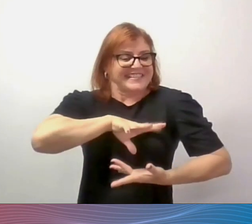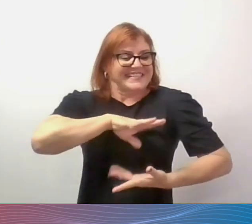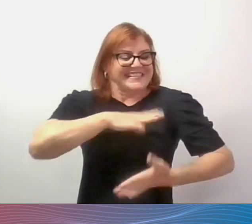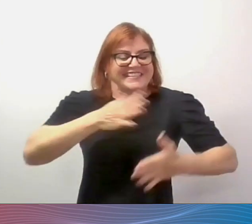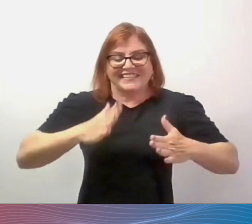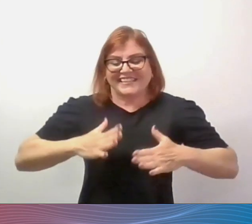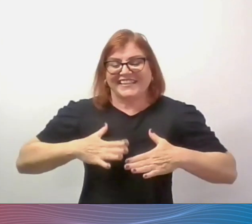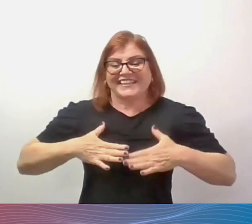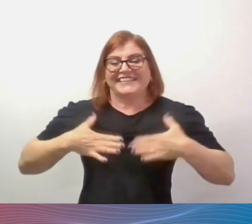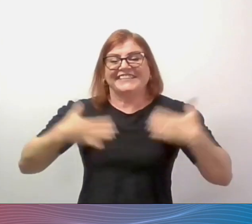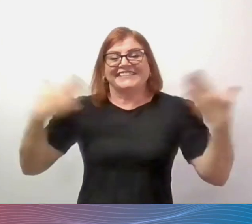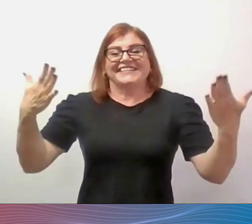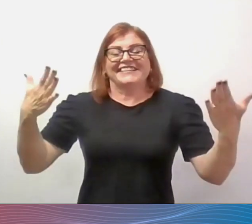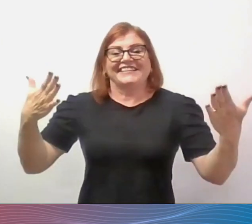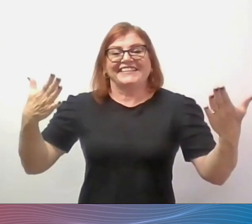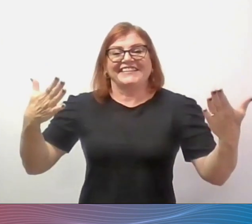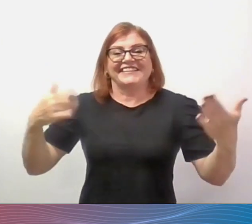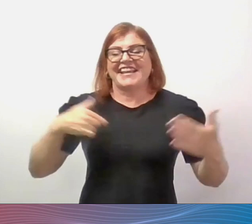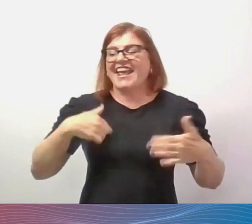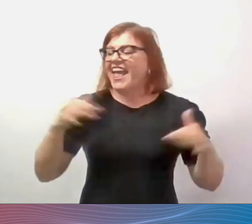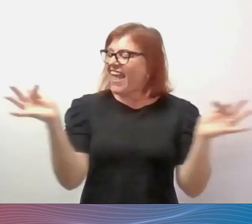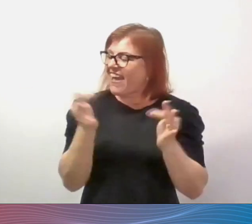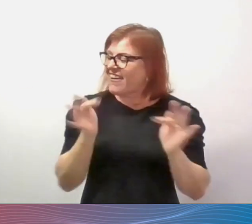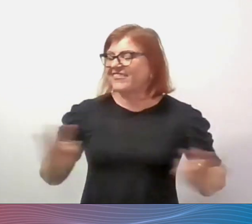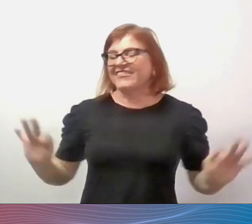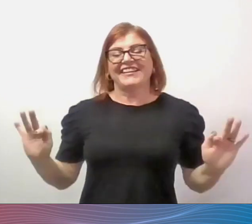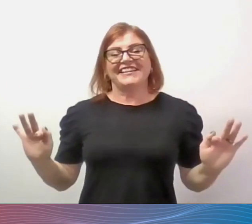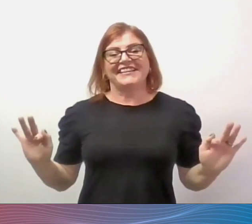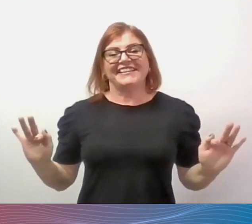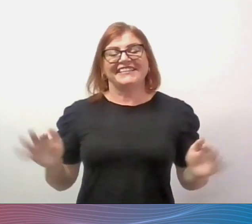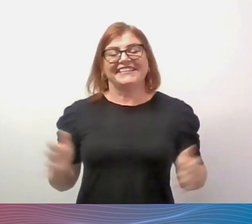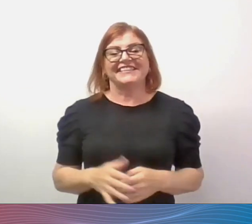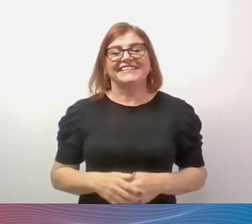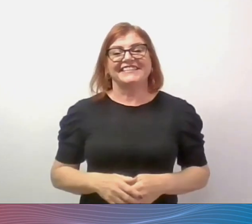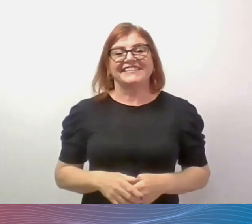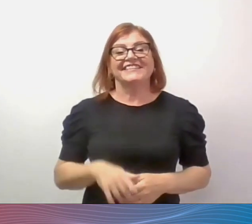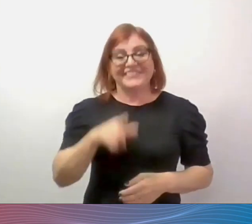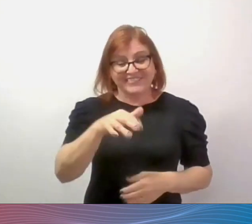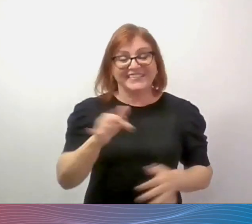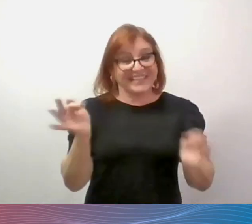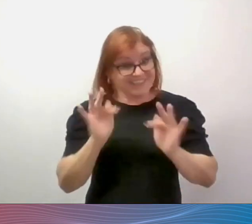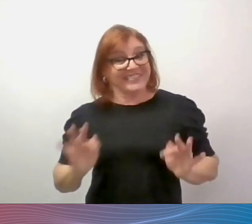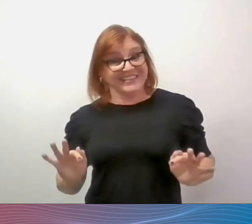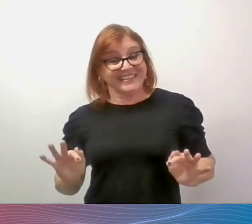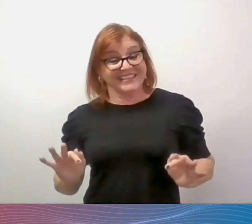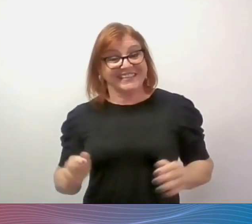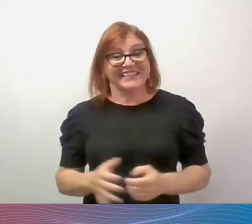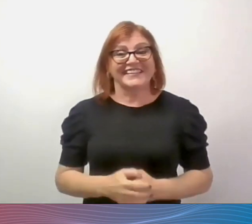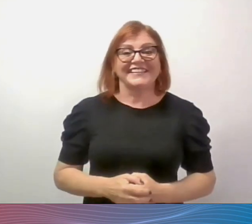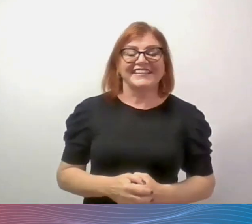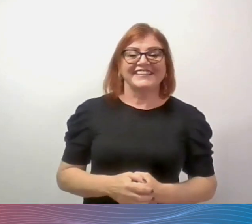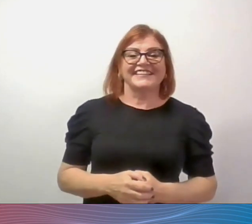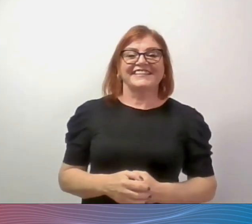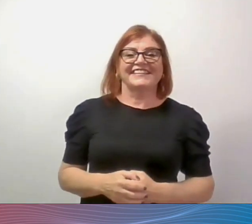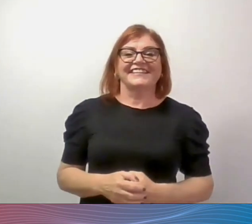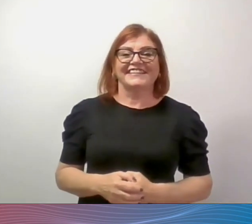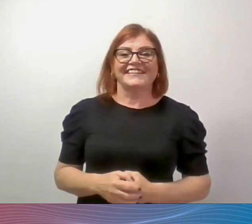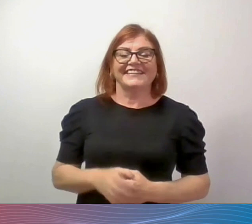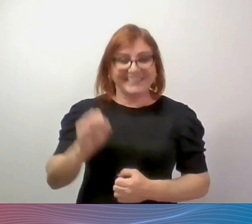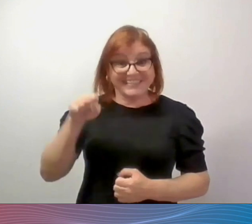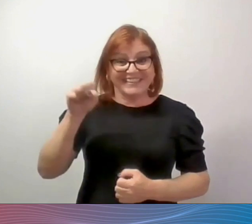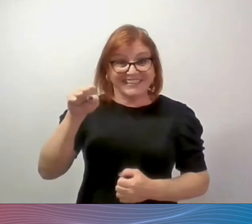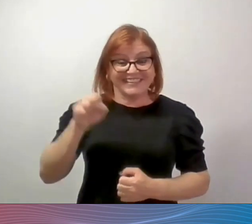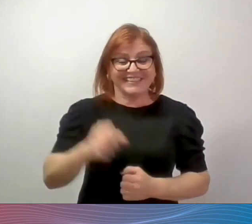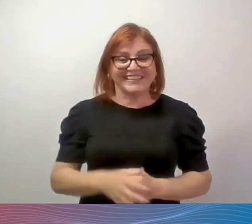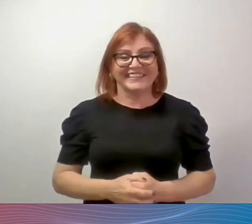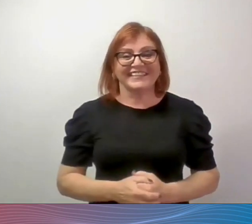happy. Aleluia. Você é feliz ou não é feliz? Are you happy or not? E para que